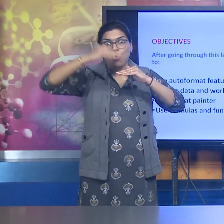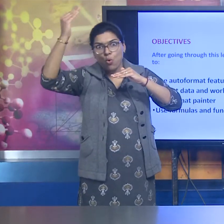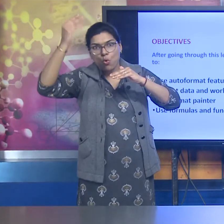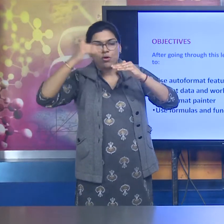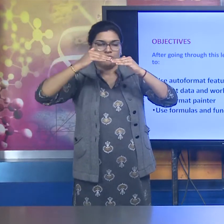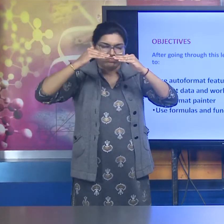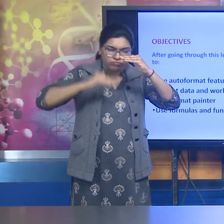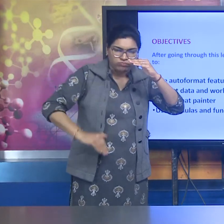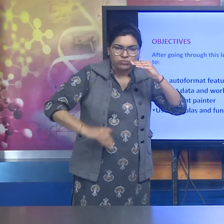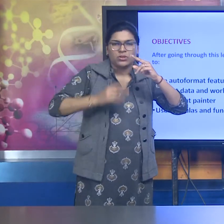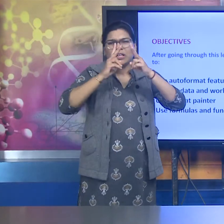formulas